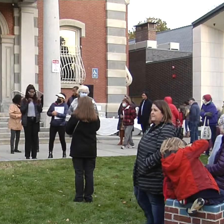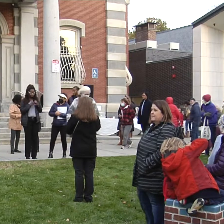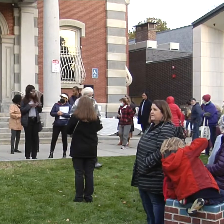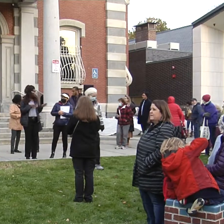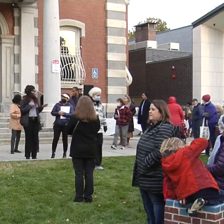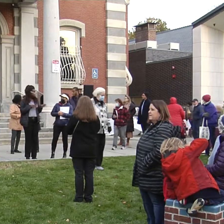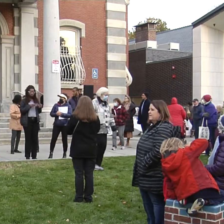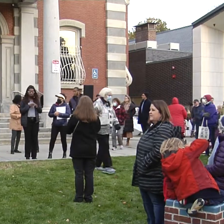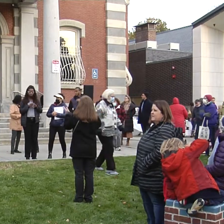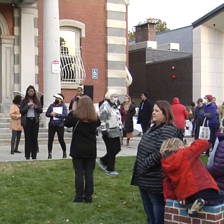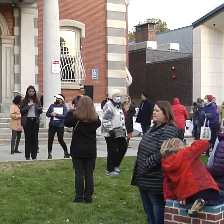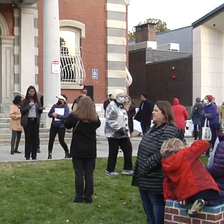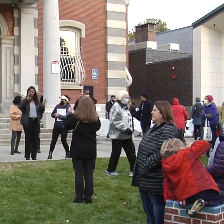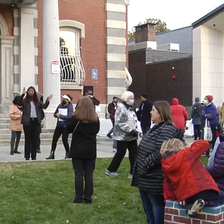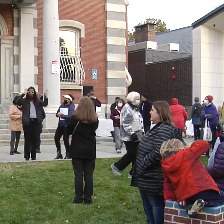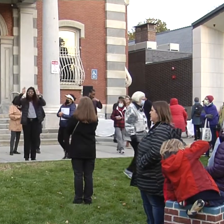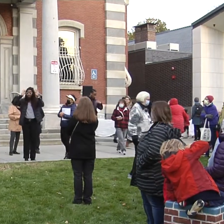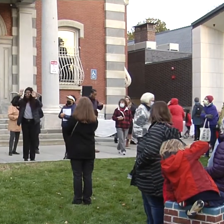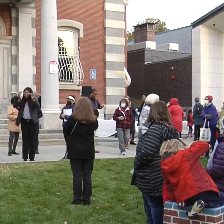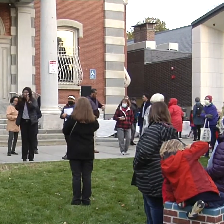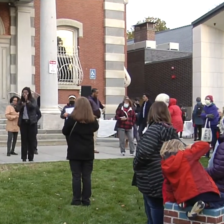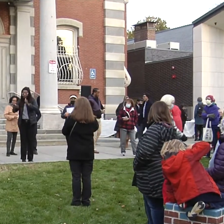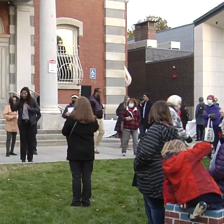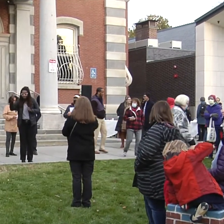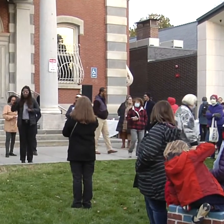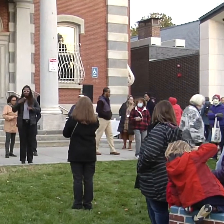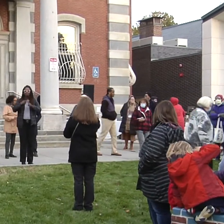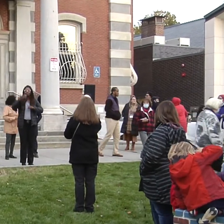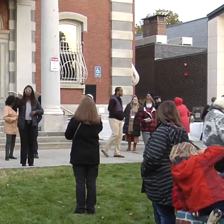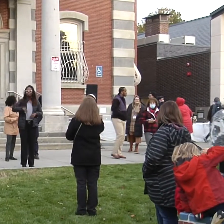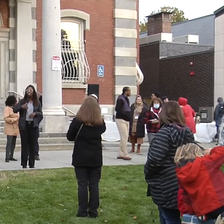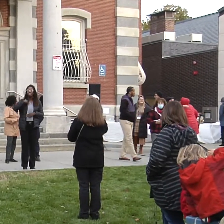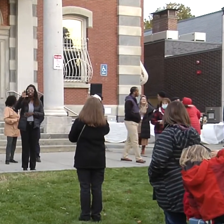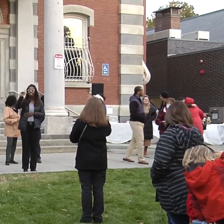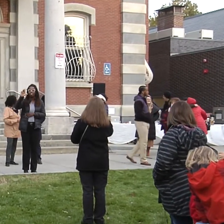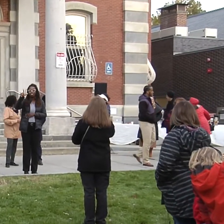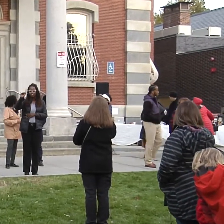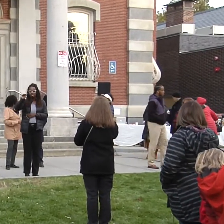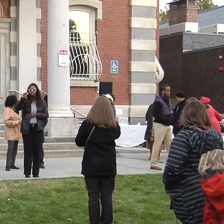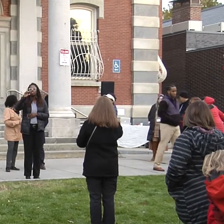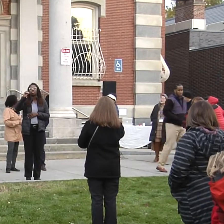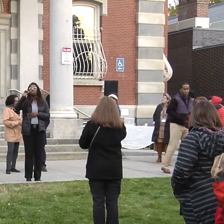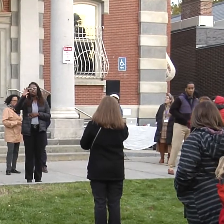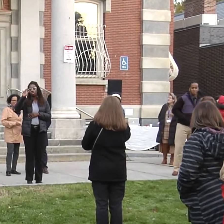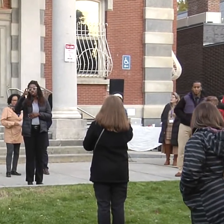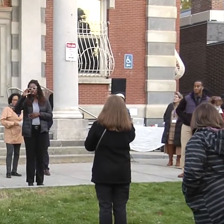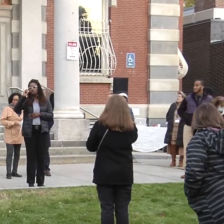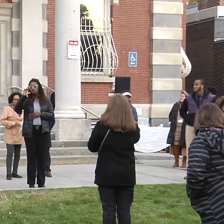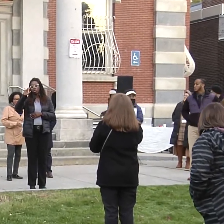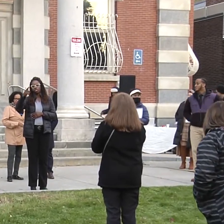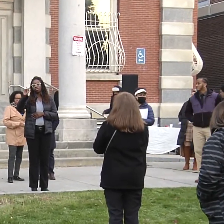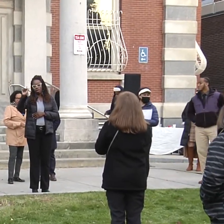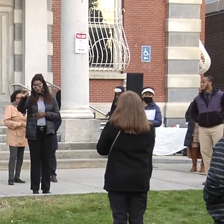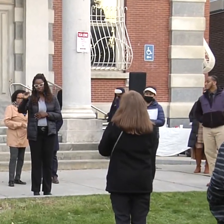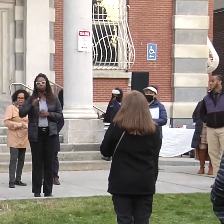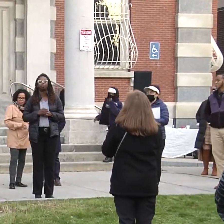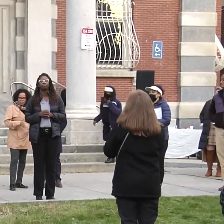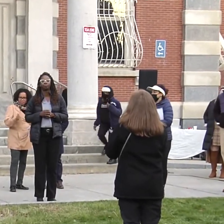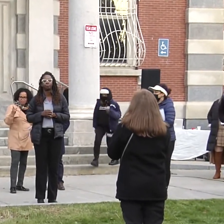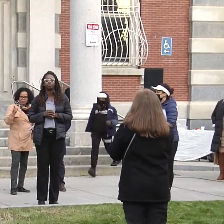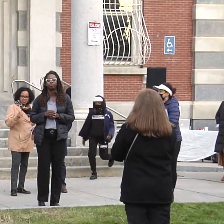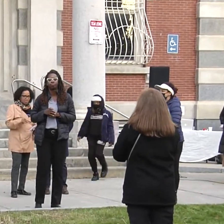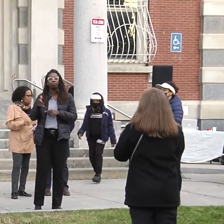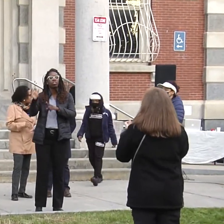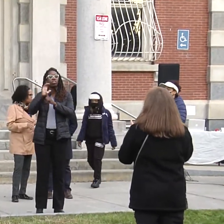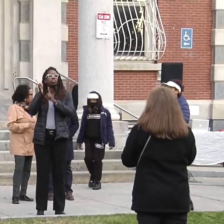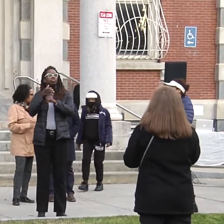All right. Hi, everyone. My name is Cara Elliott-Ortega. I'm the Chief of Arts and Culture for the City of Boston. And I want to thank you for joining us this evening